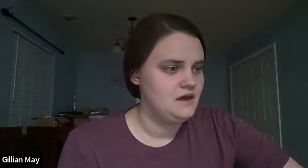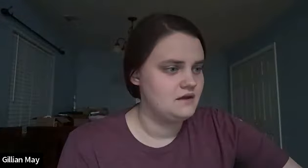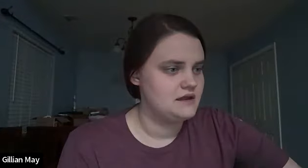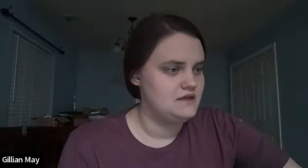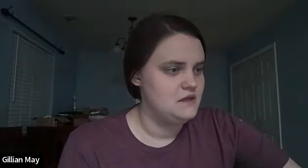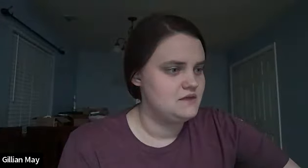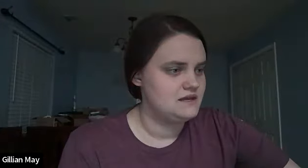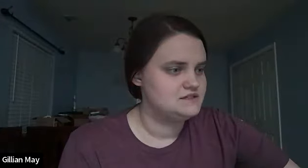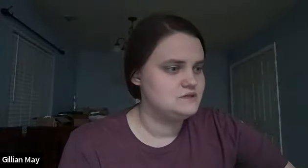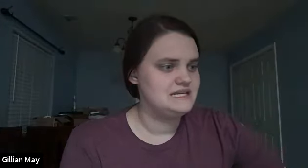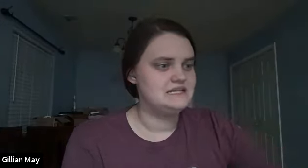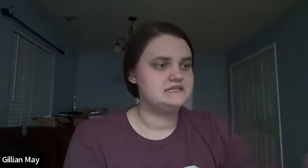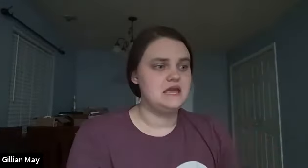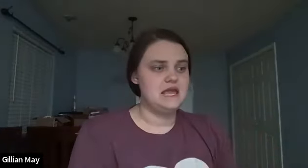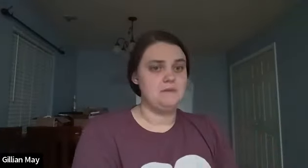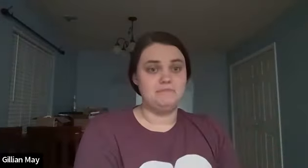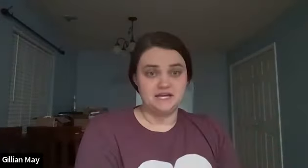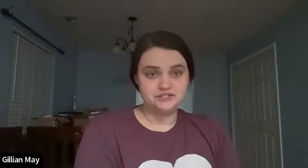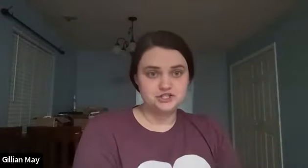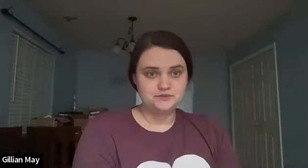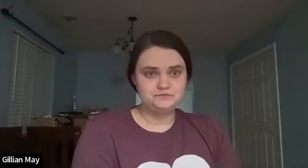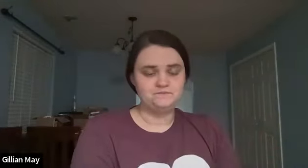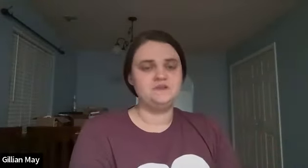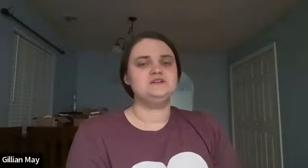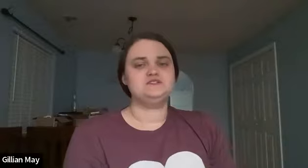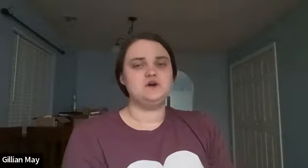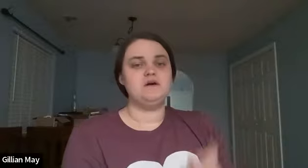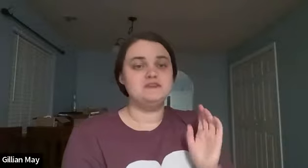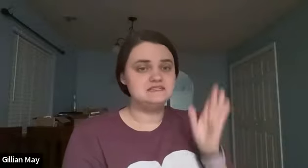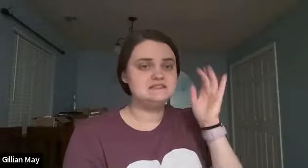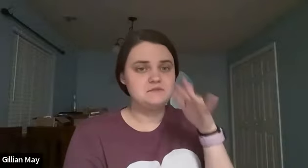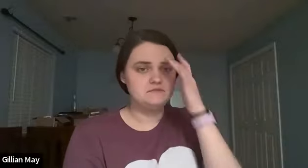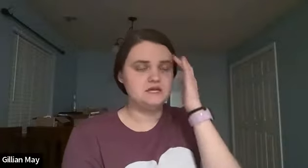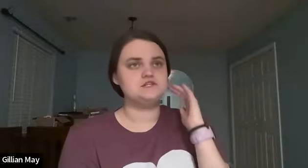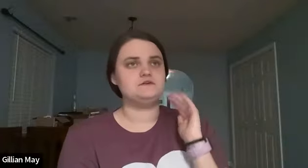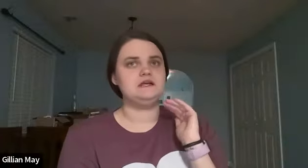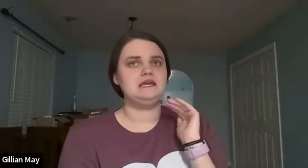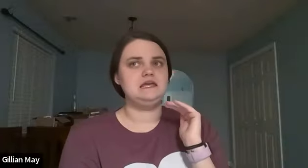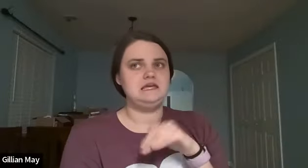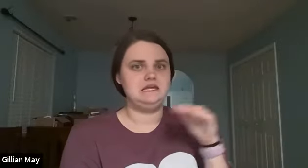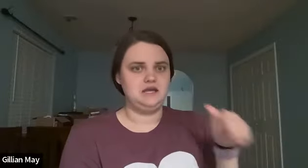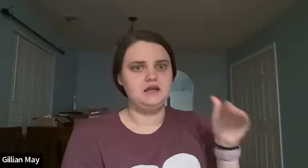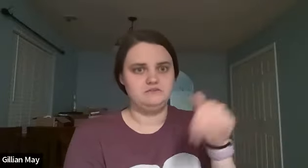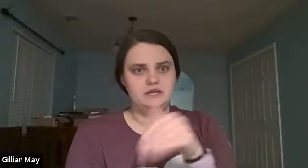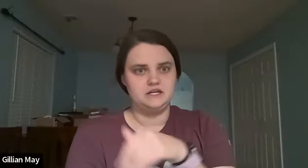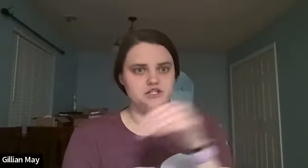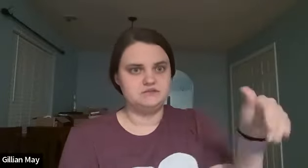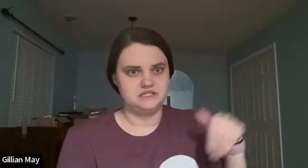All right. The next one is a manager. So, and this is the type of manager for like any kind of managing